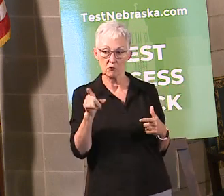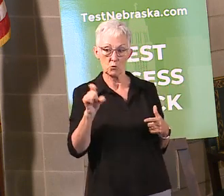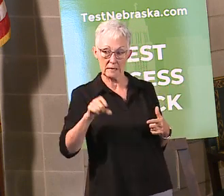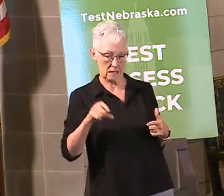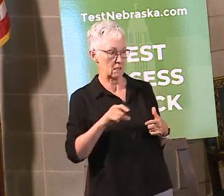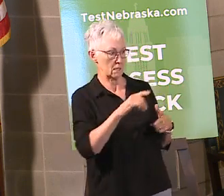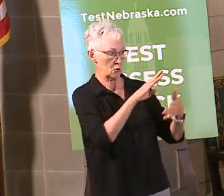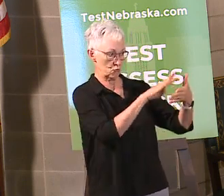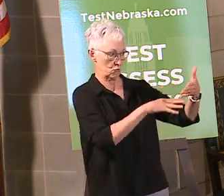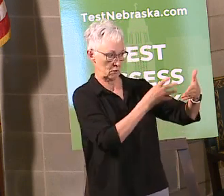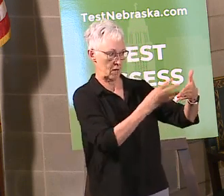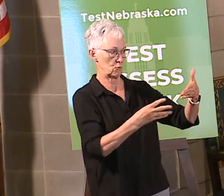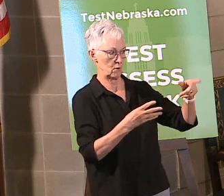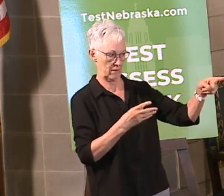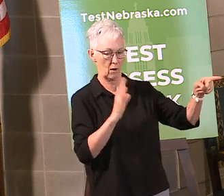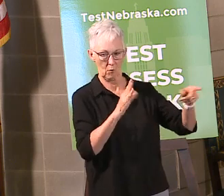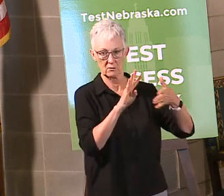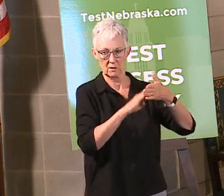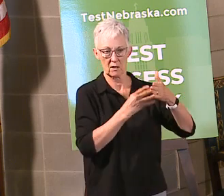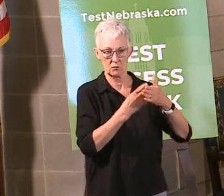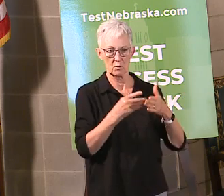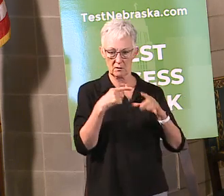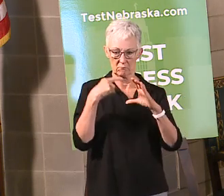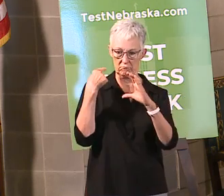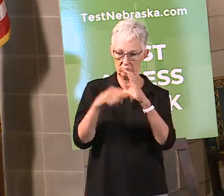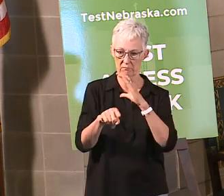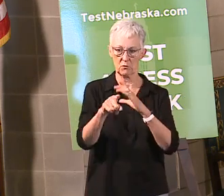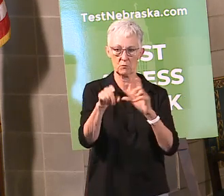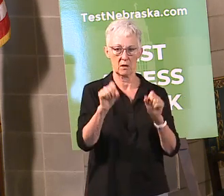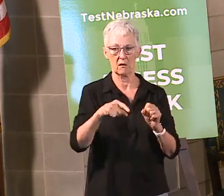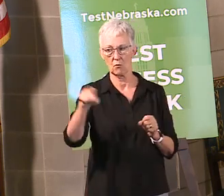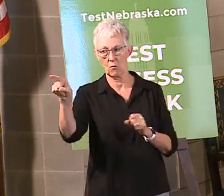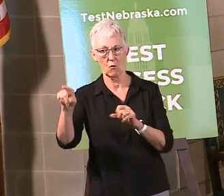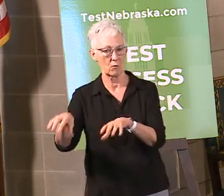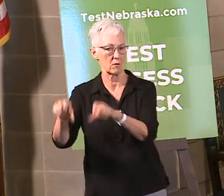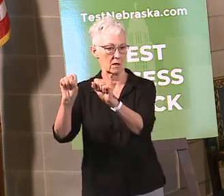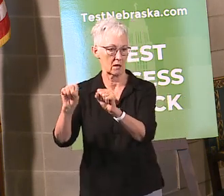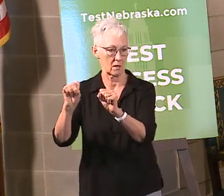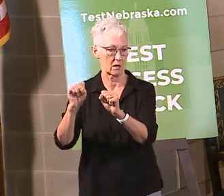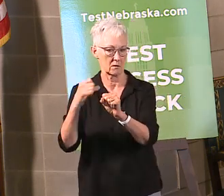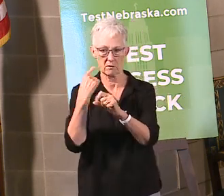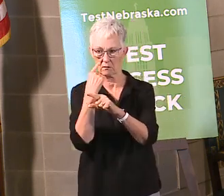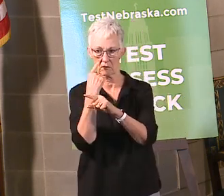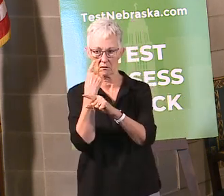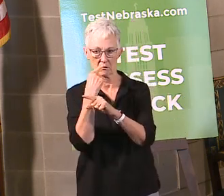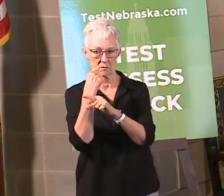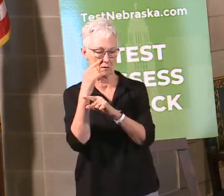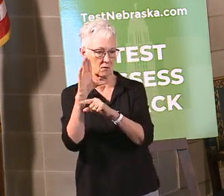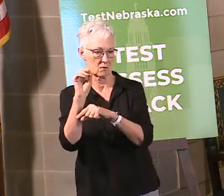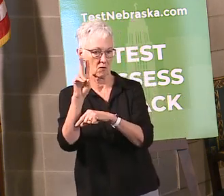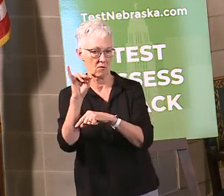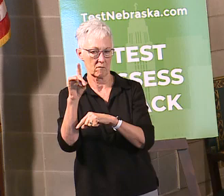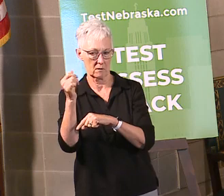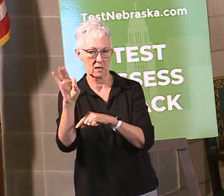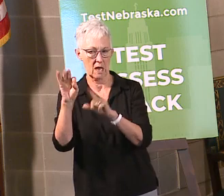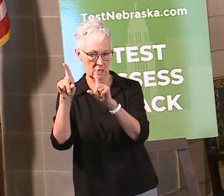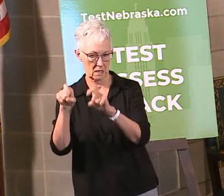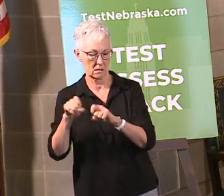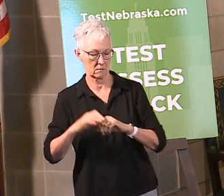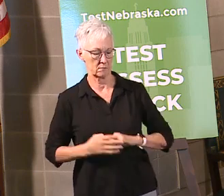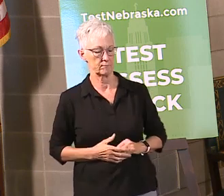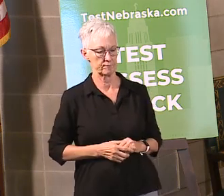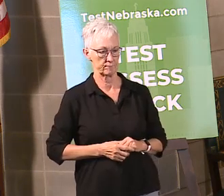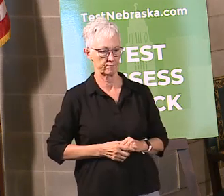We've got about 143,000 people have signed up, so please sign up for testnebraska.com. And then the schedule for this